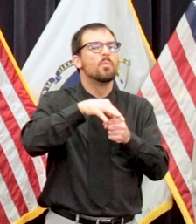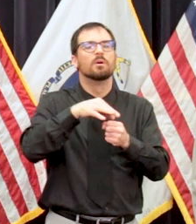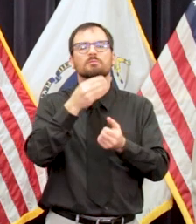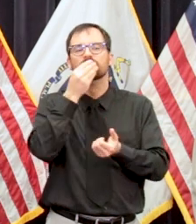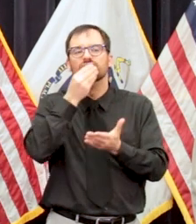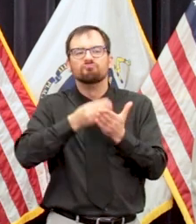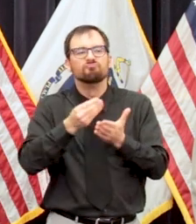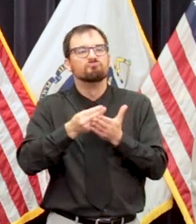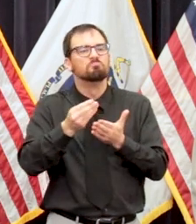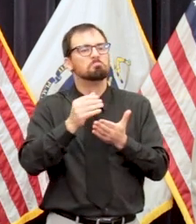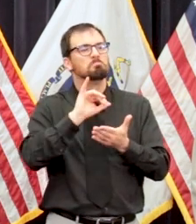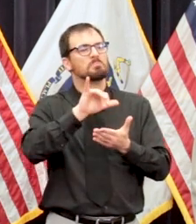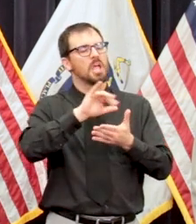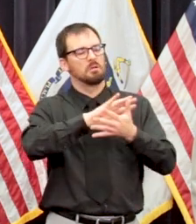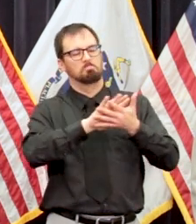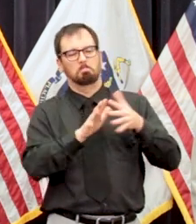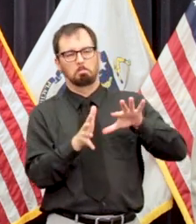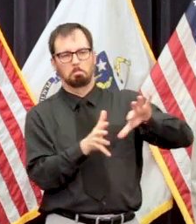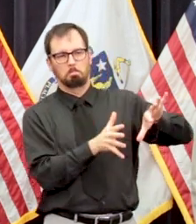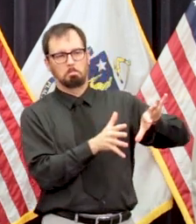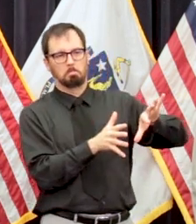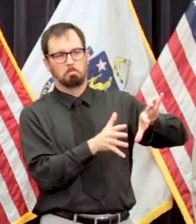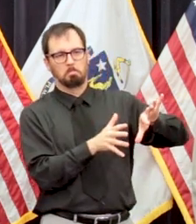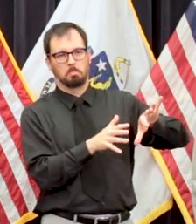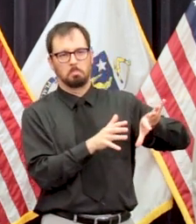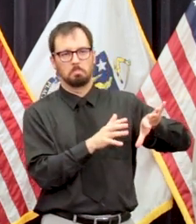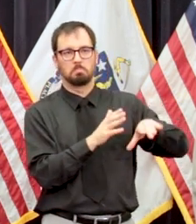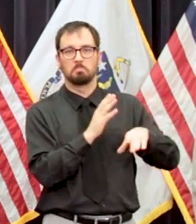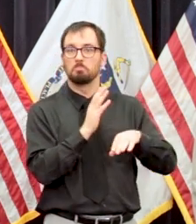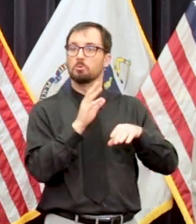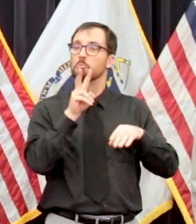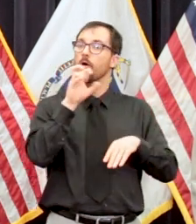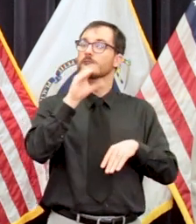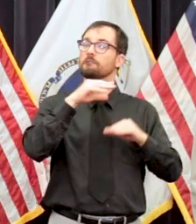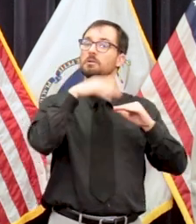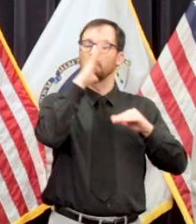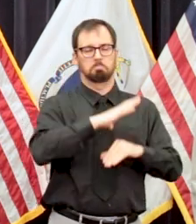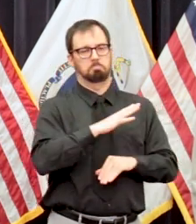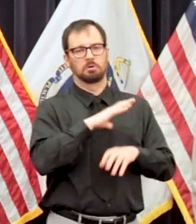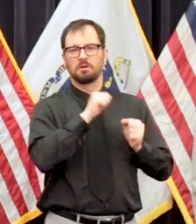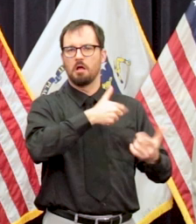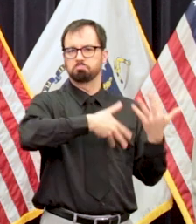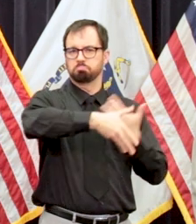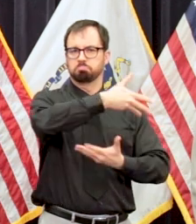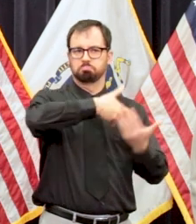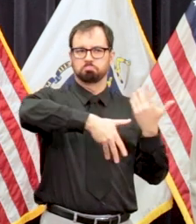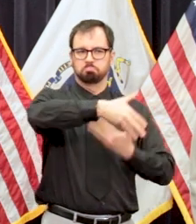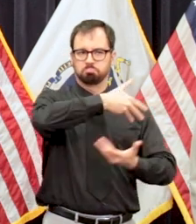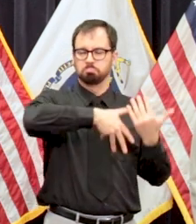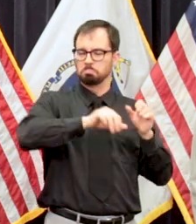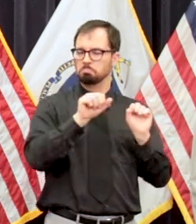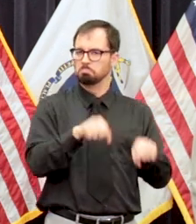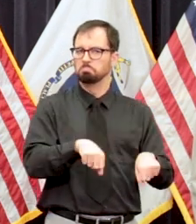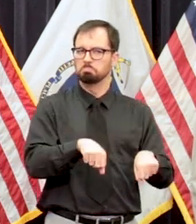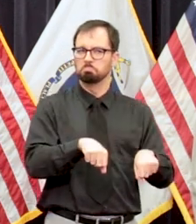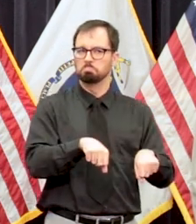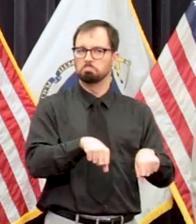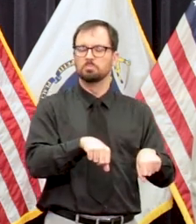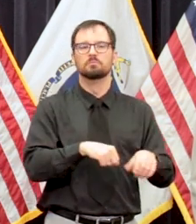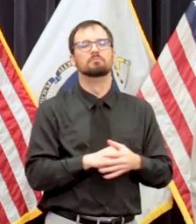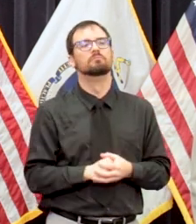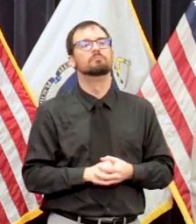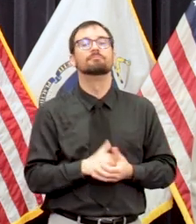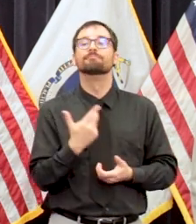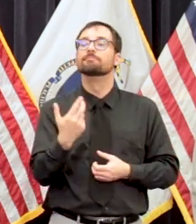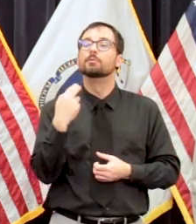spaces where 250 more persons may be in transit. The order also does not apply to restaurants, provided that they